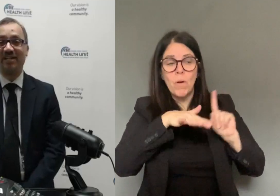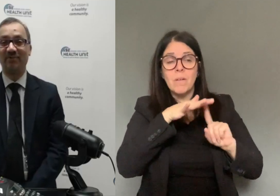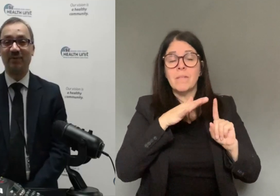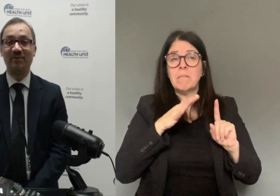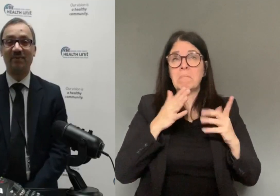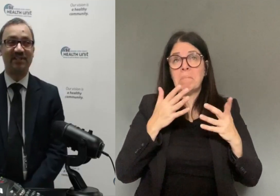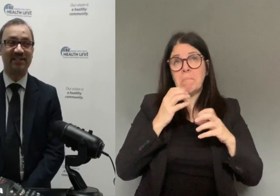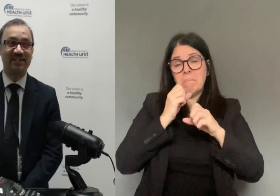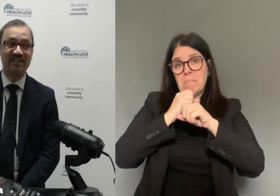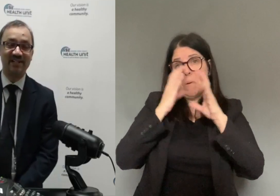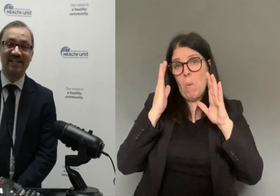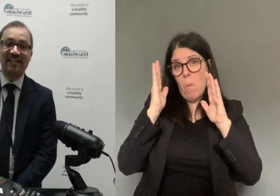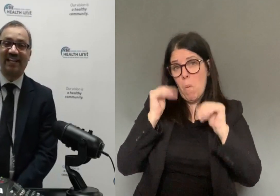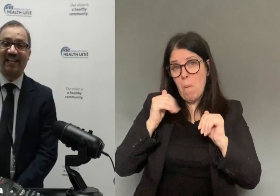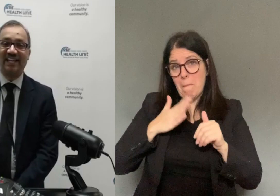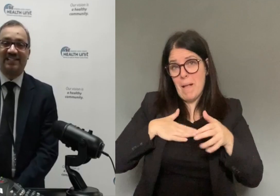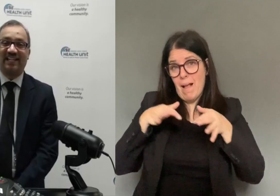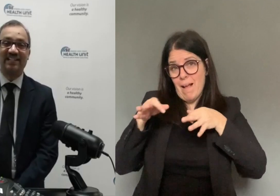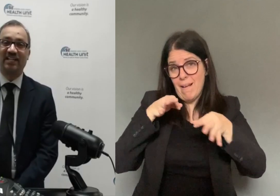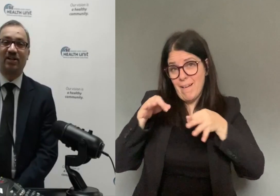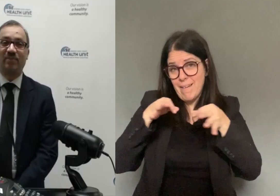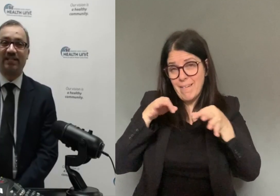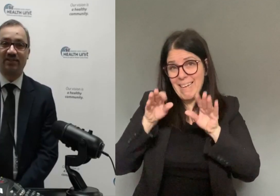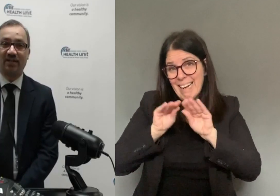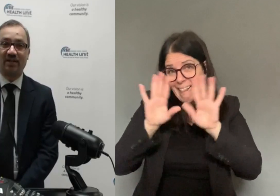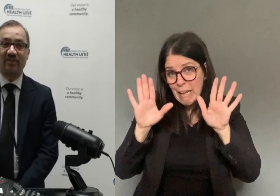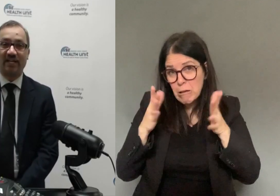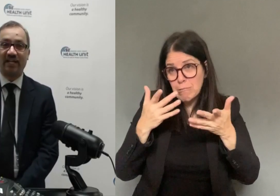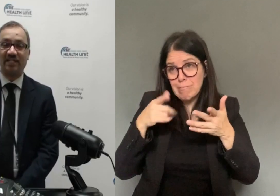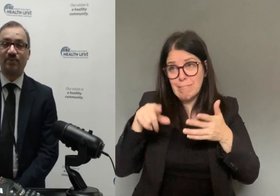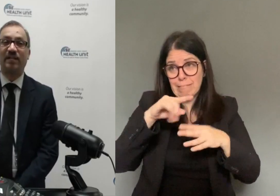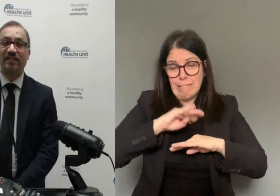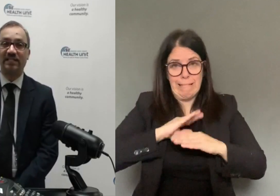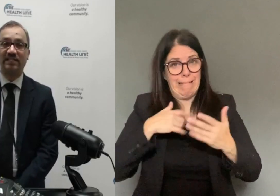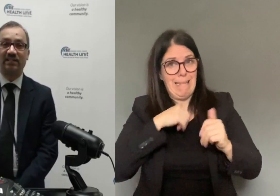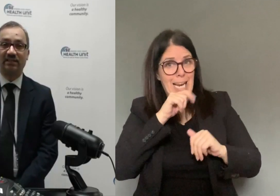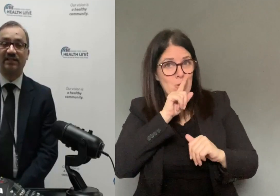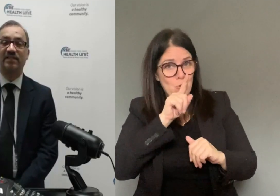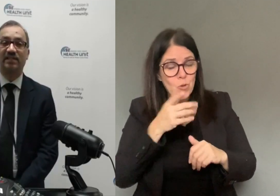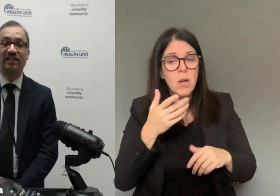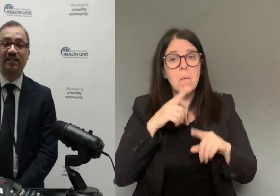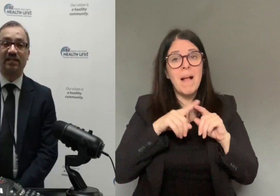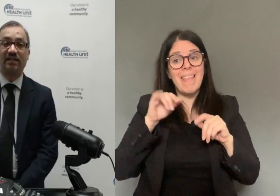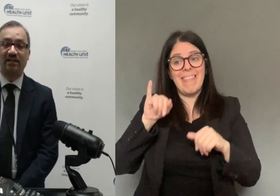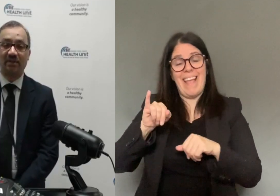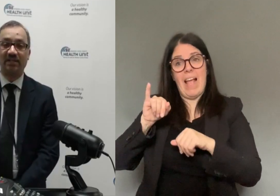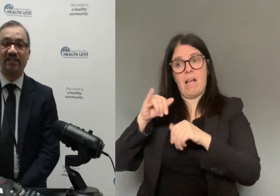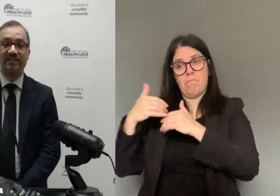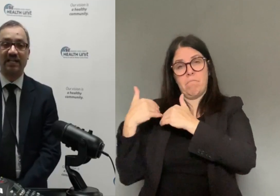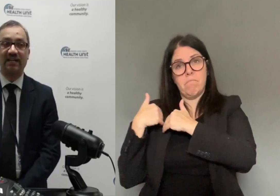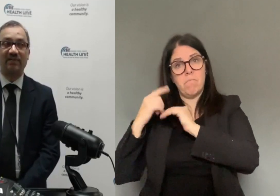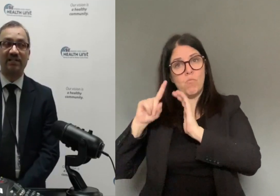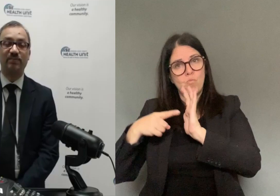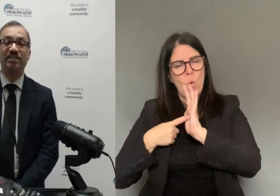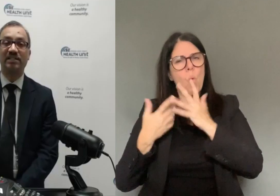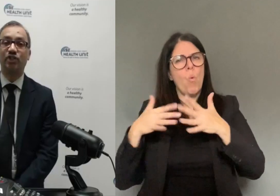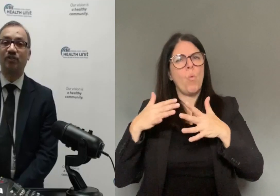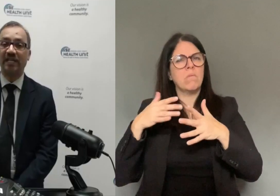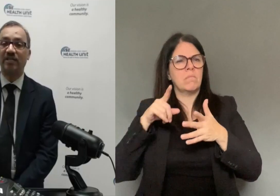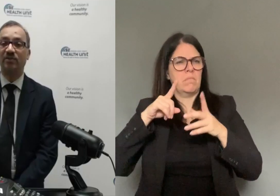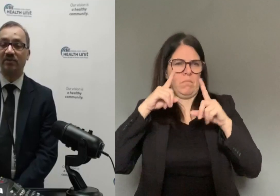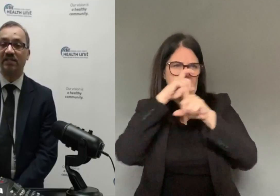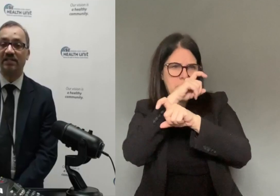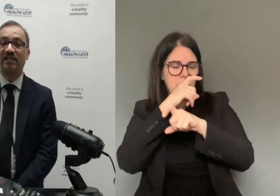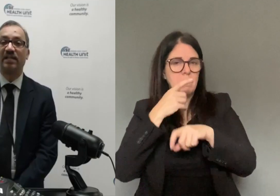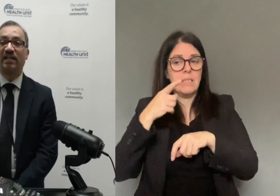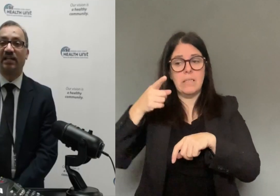for everyone, but it is a complex job, and that's why these nurses and our public health staff are specially trained